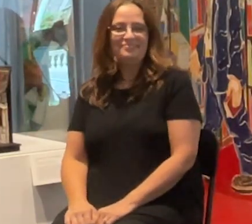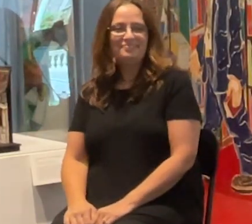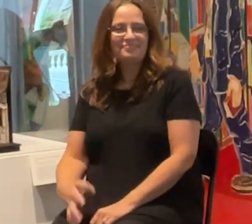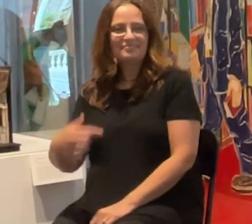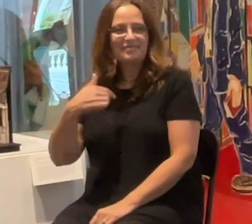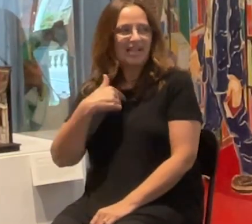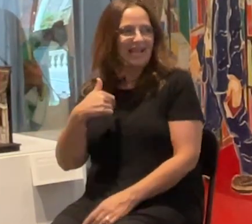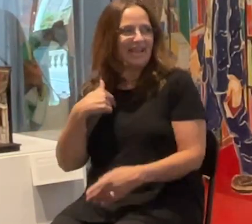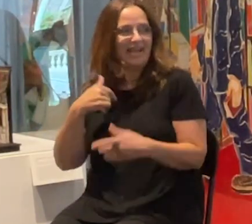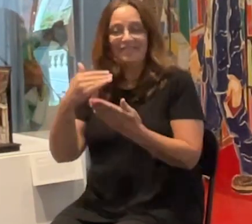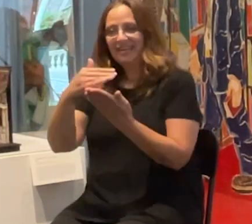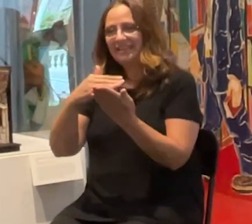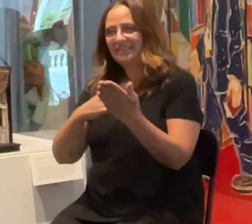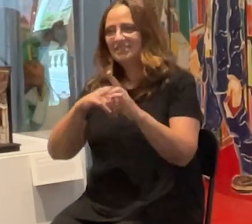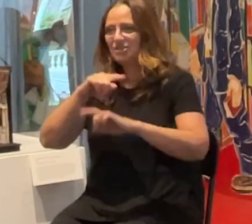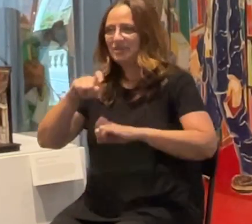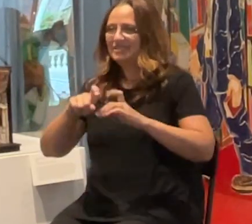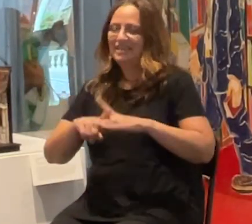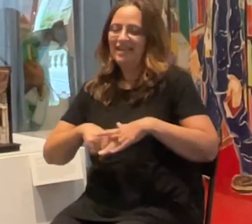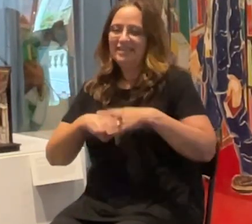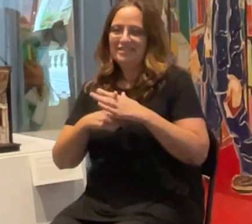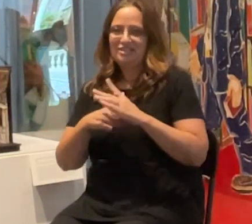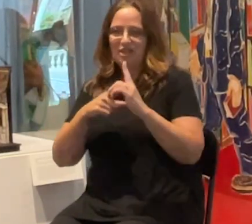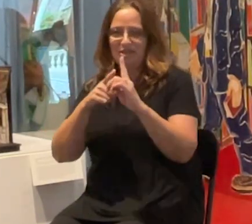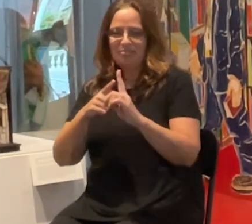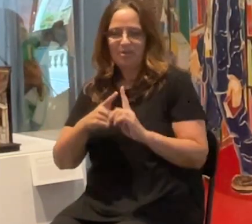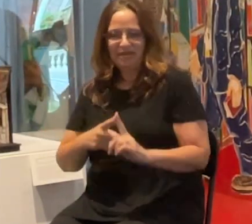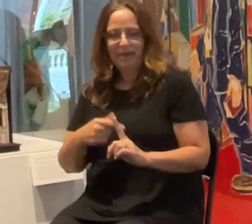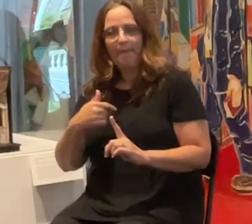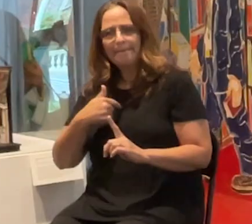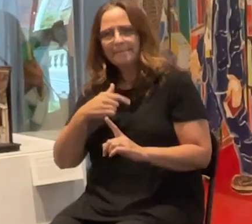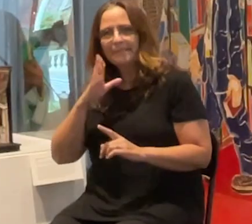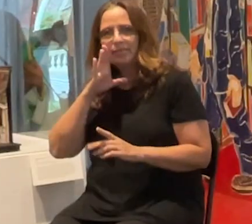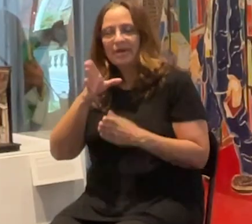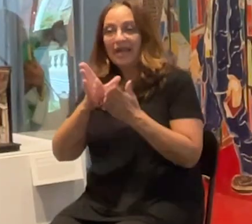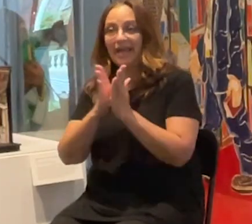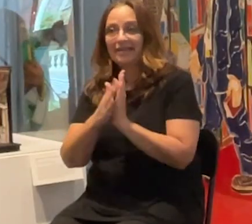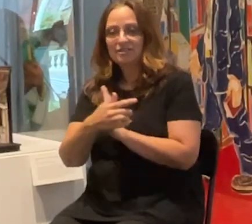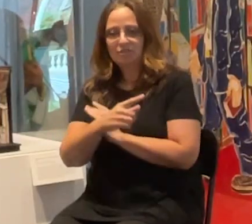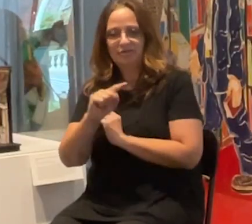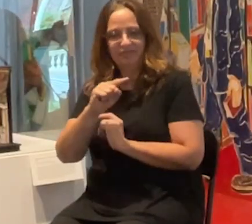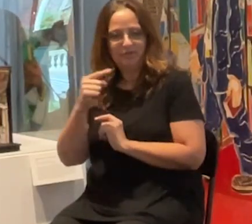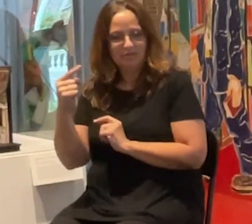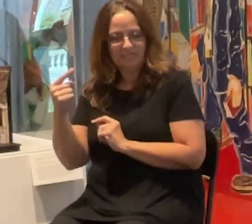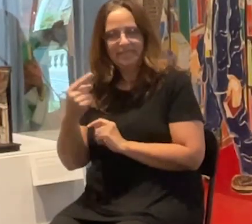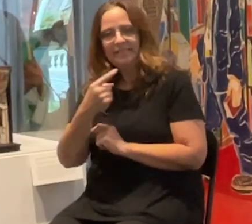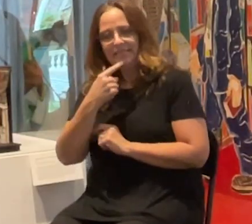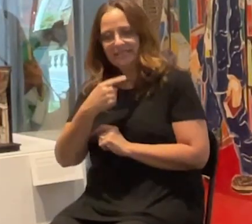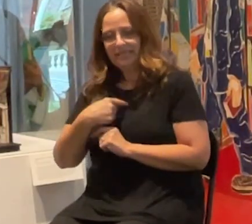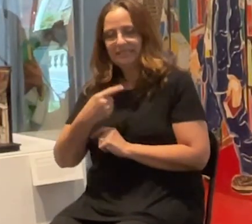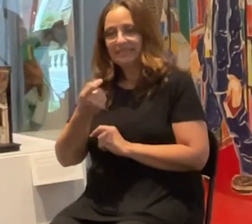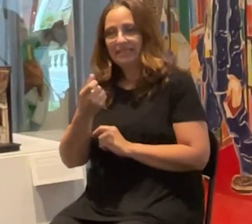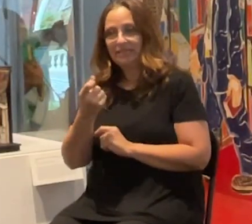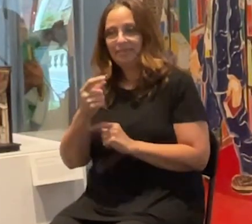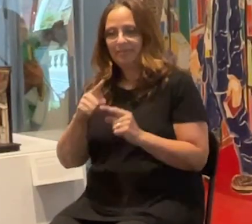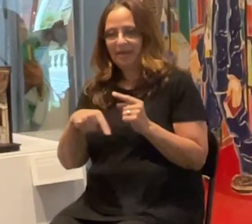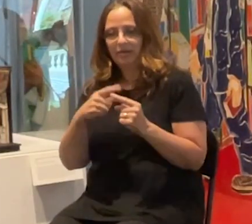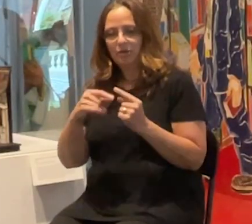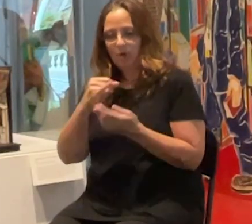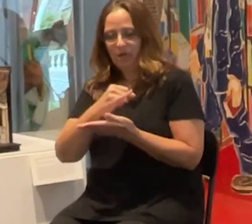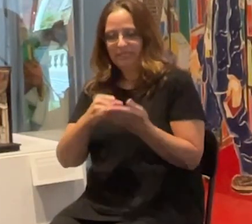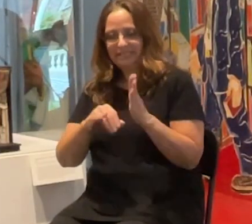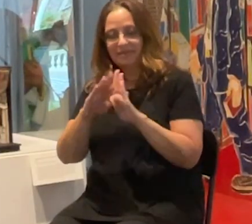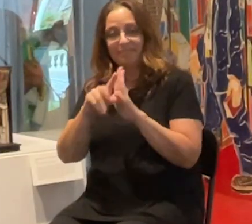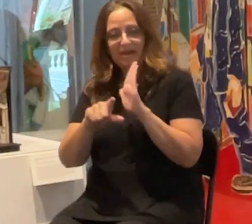So I have a list of questions here as a starting point, and I'm just gonna ask you first, tell us a little bit about your artistic